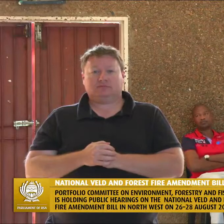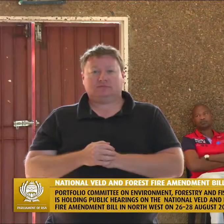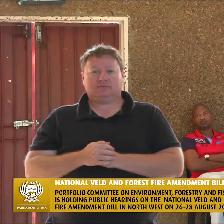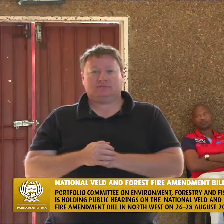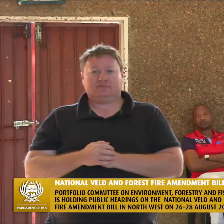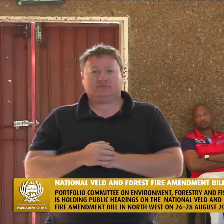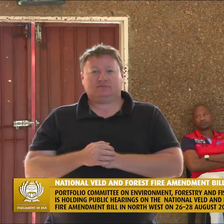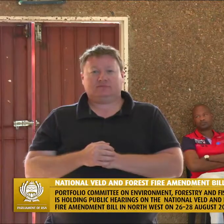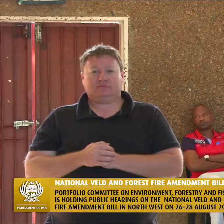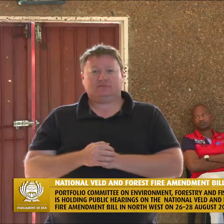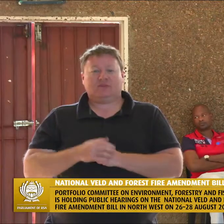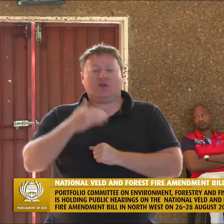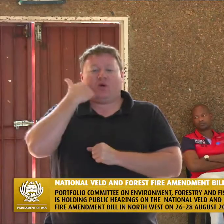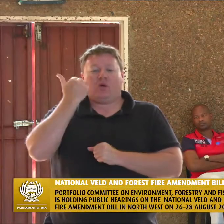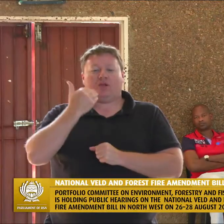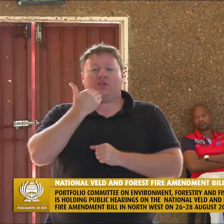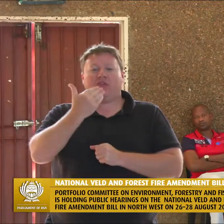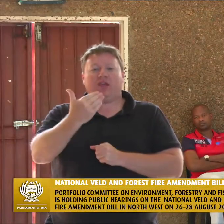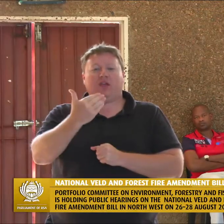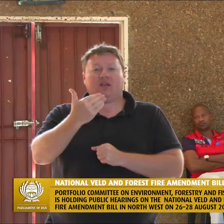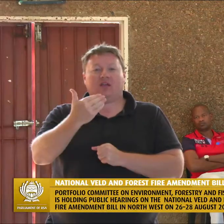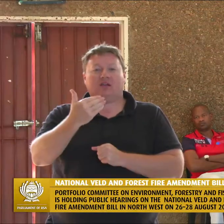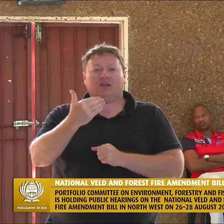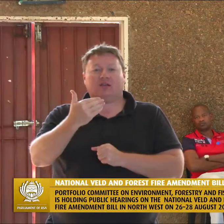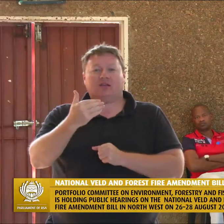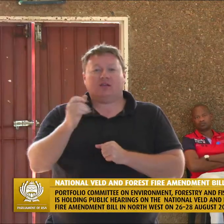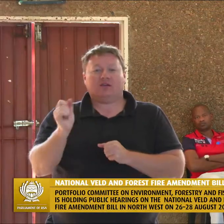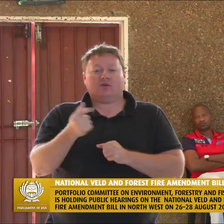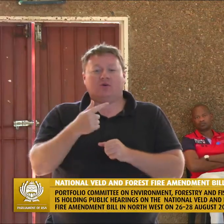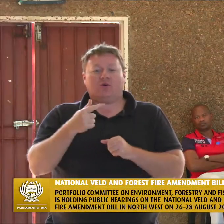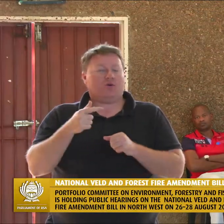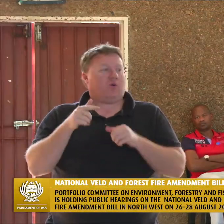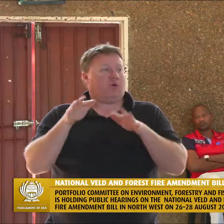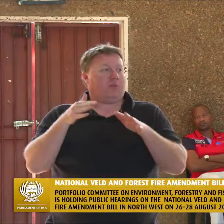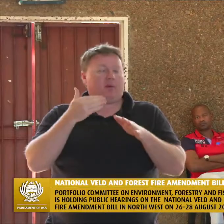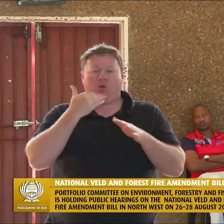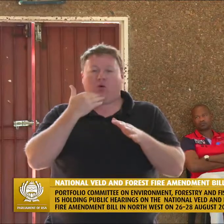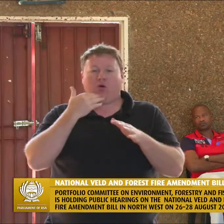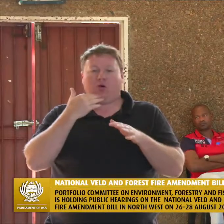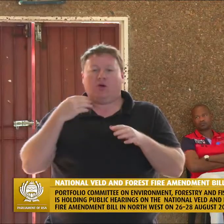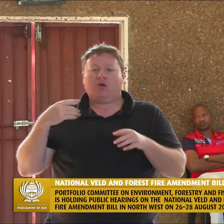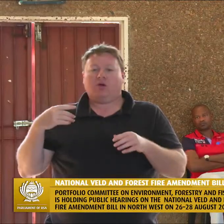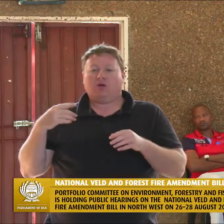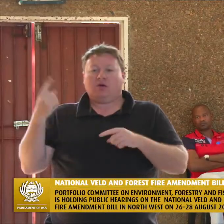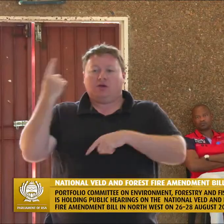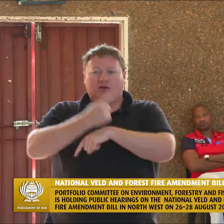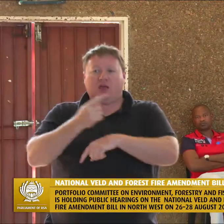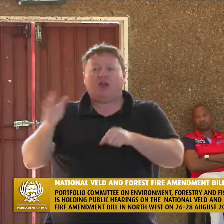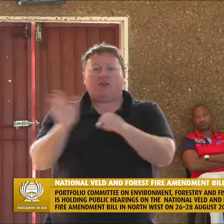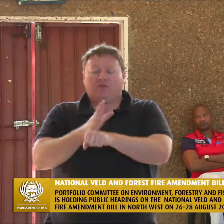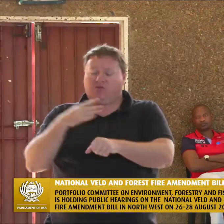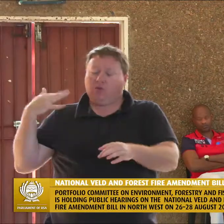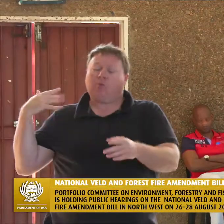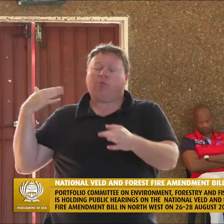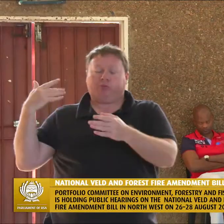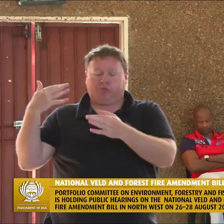but we like to thank everybody to have stood here until the end of this